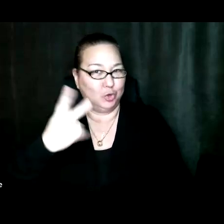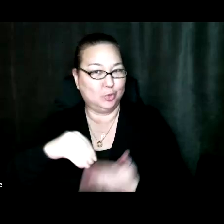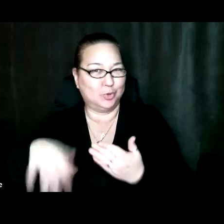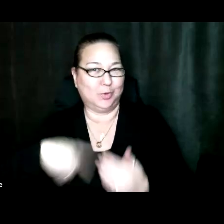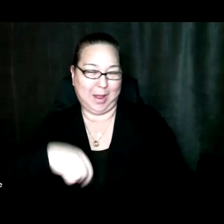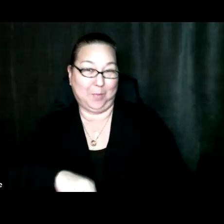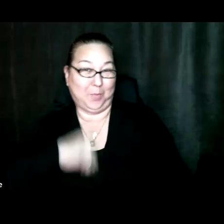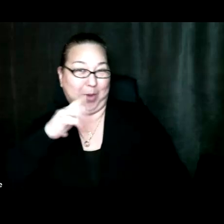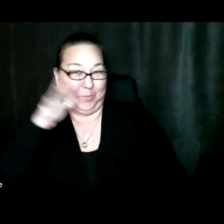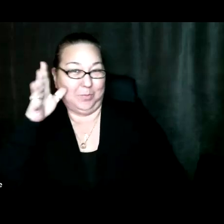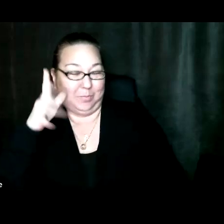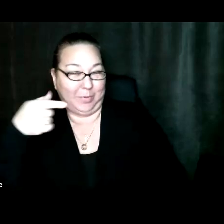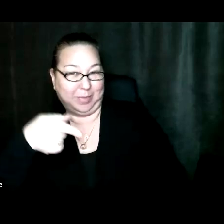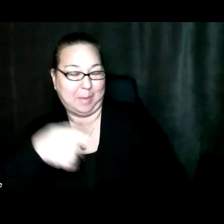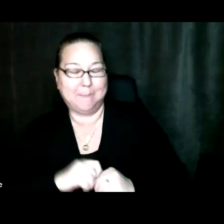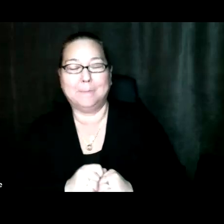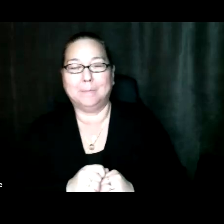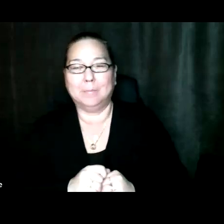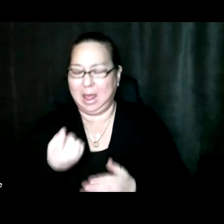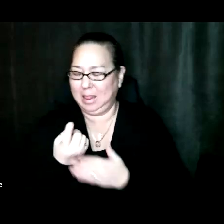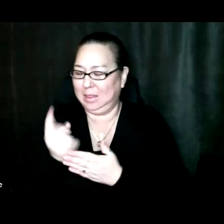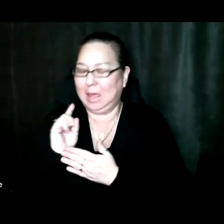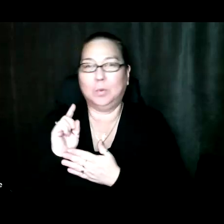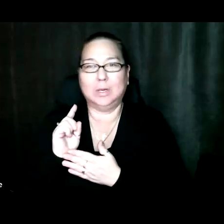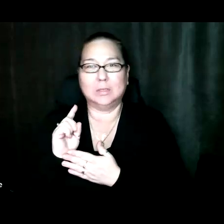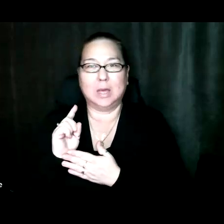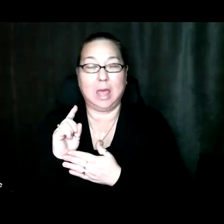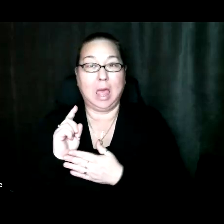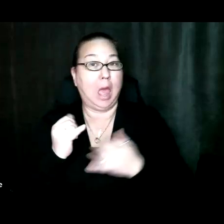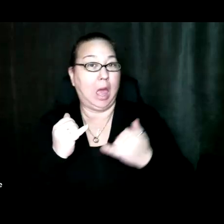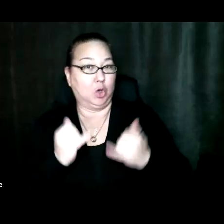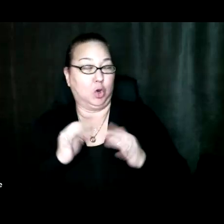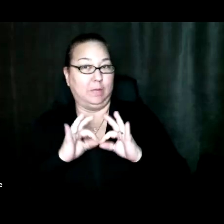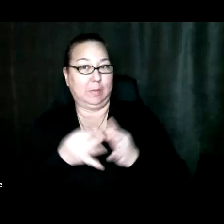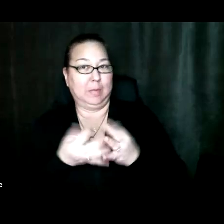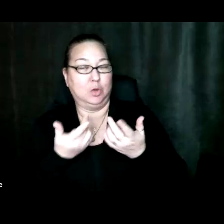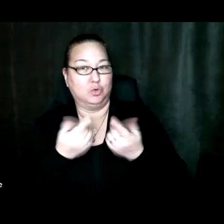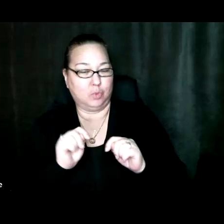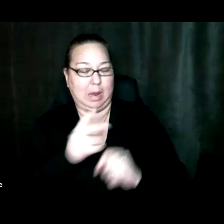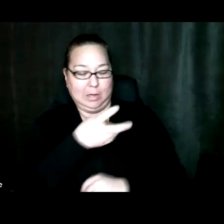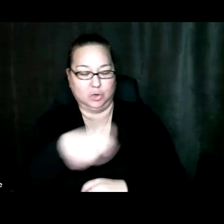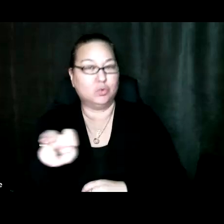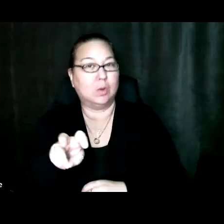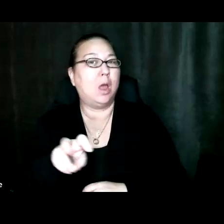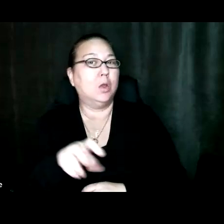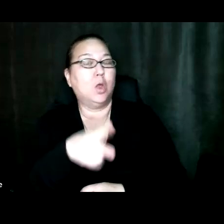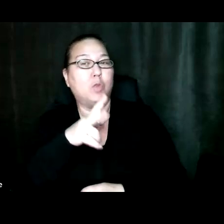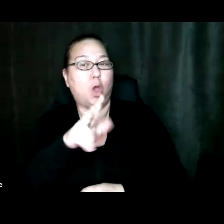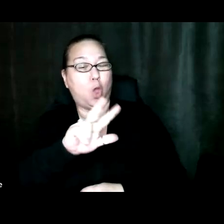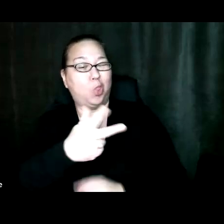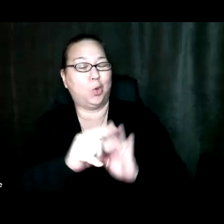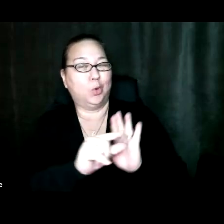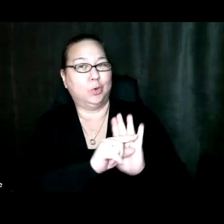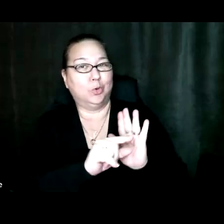Roxbury. Last week, a current family attempted to transfer their 3rd grade twins into